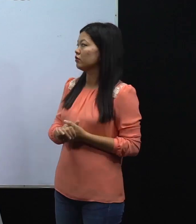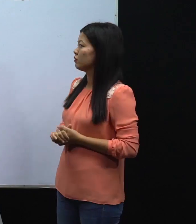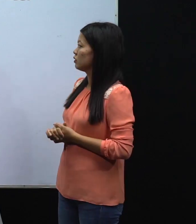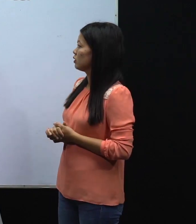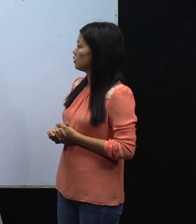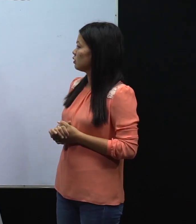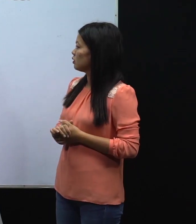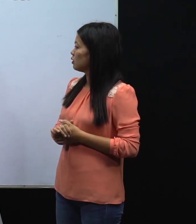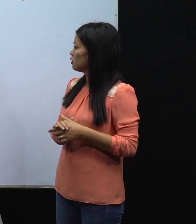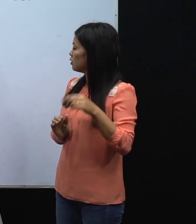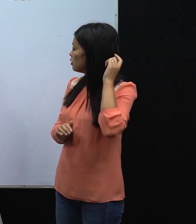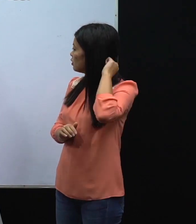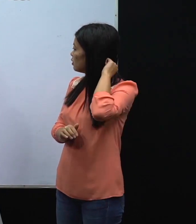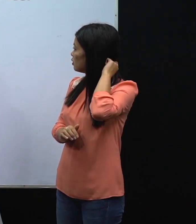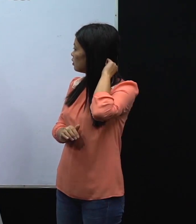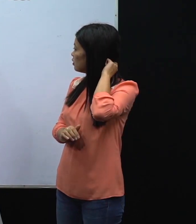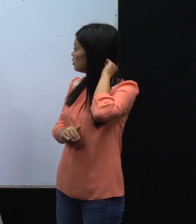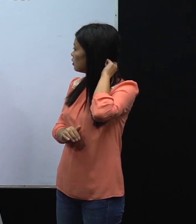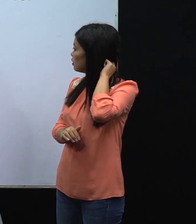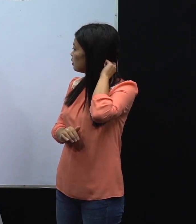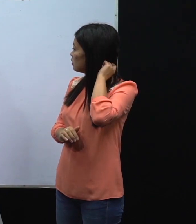that in